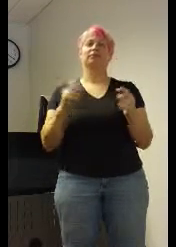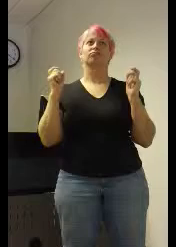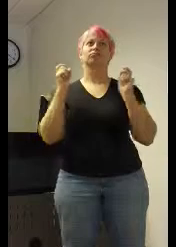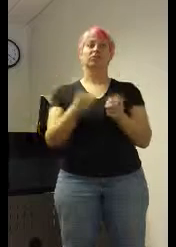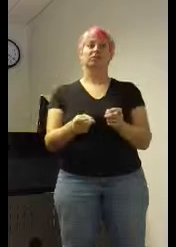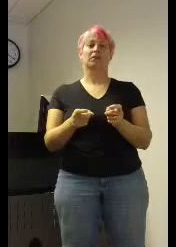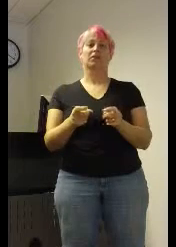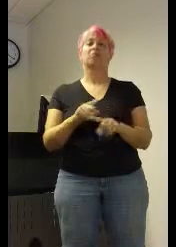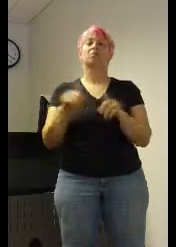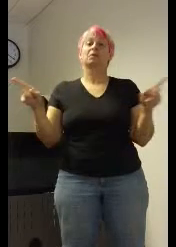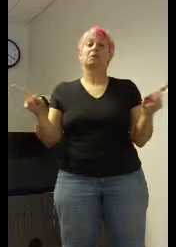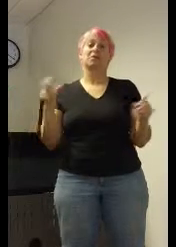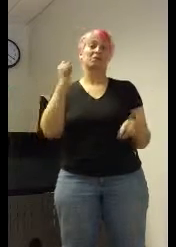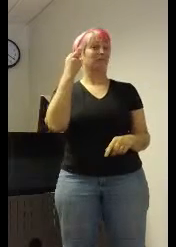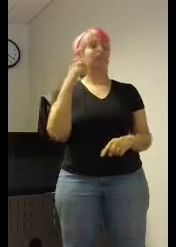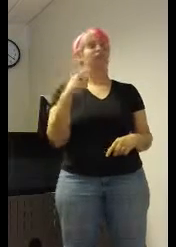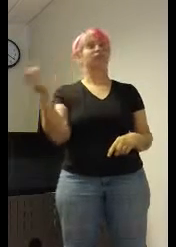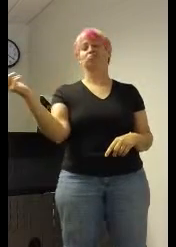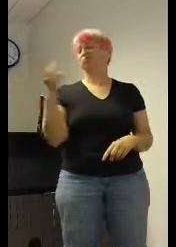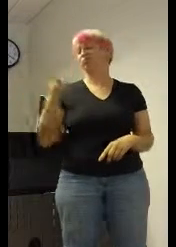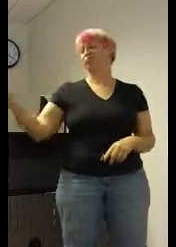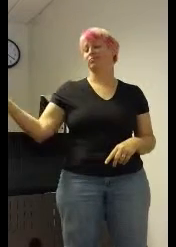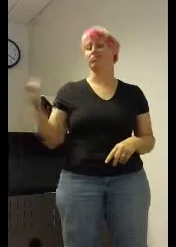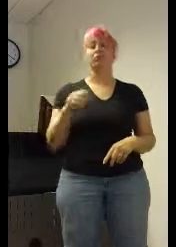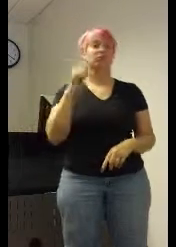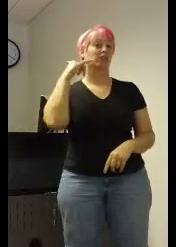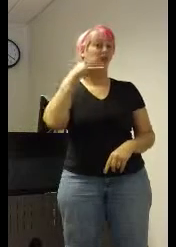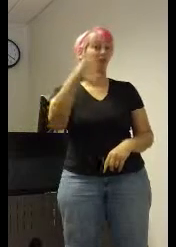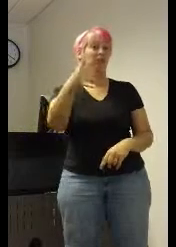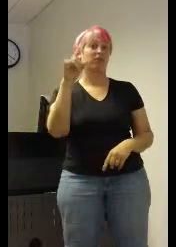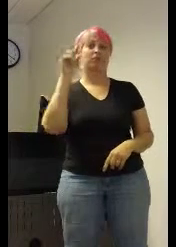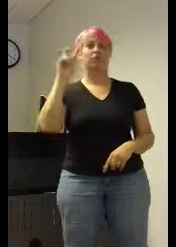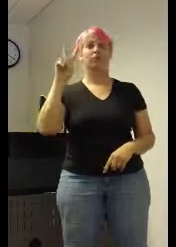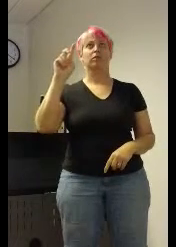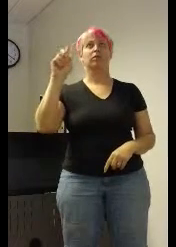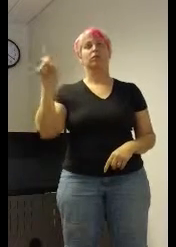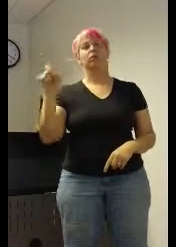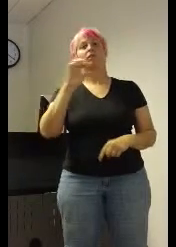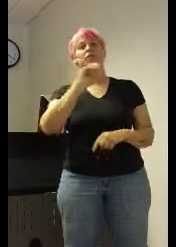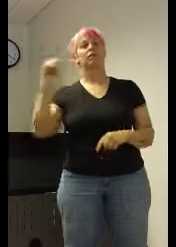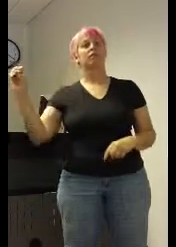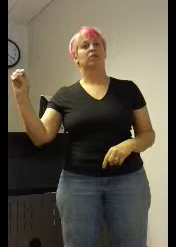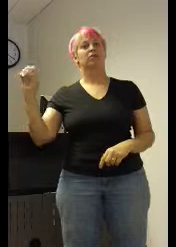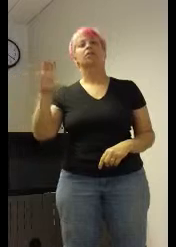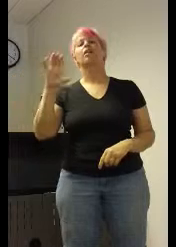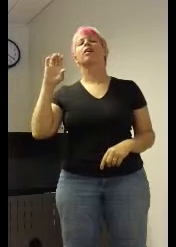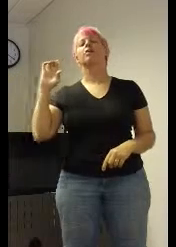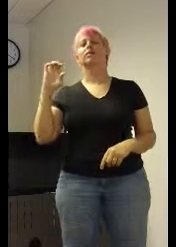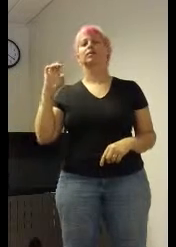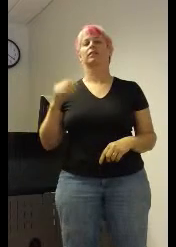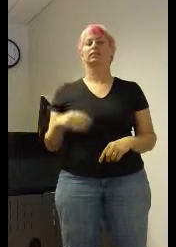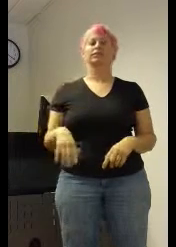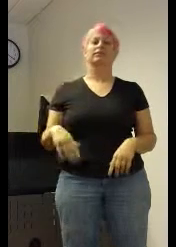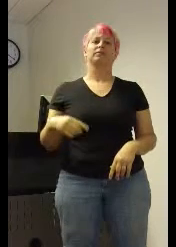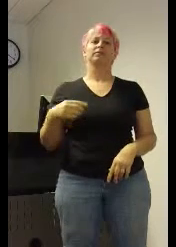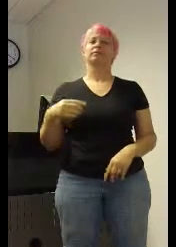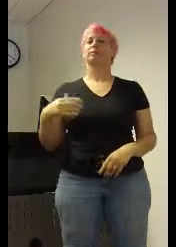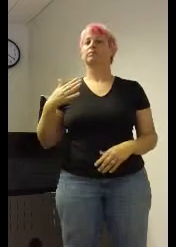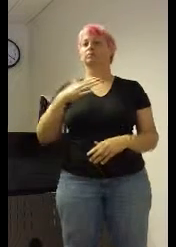call 2100, it's all good. Again, I'm Jean Norman, if you haven't met me yet, also known as Jean Sherman Norman.